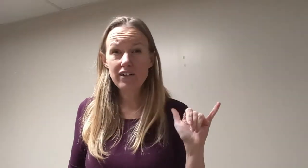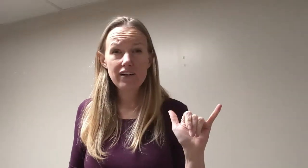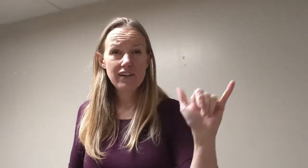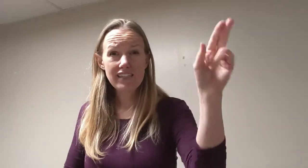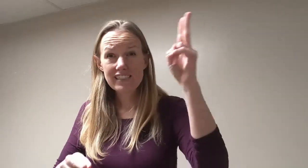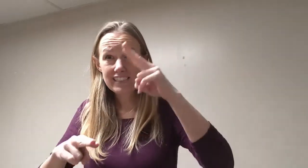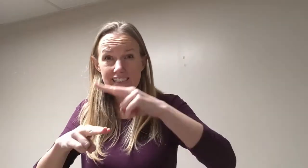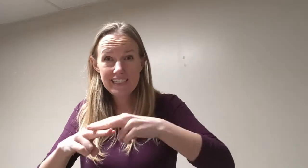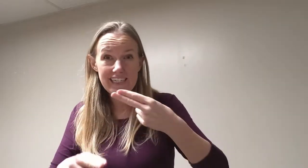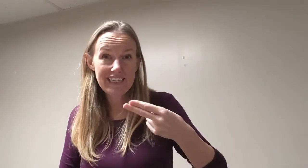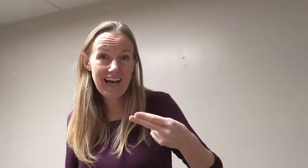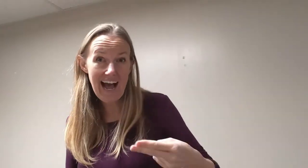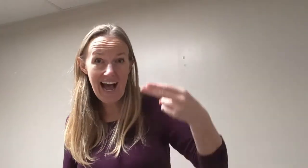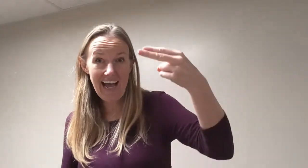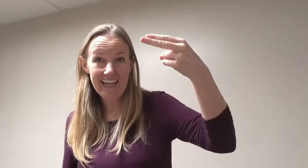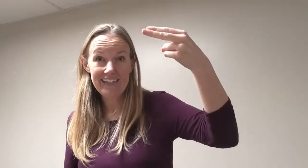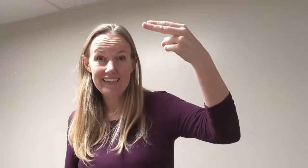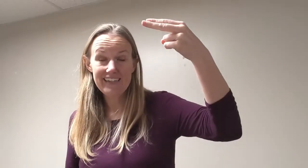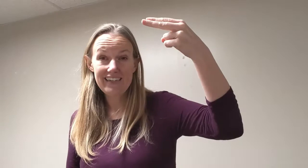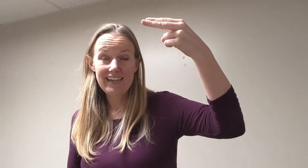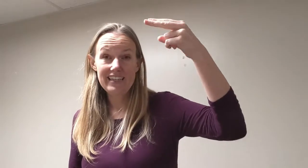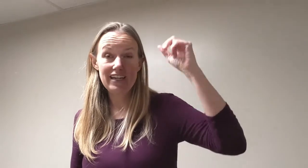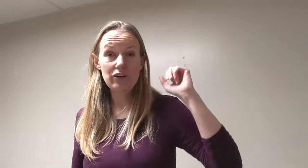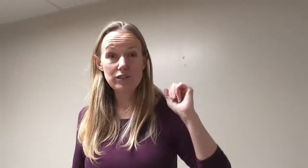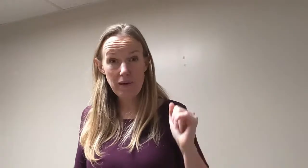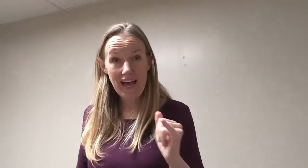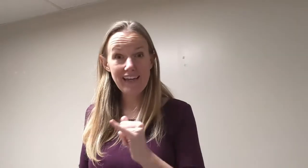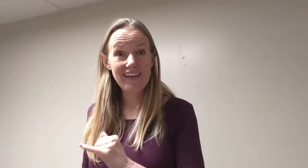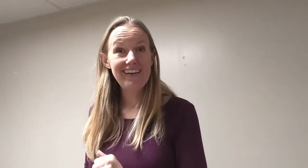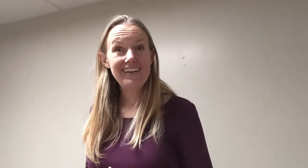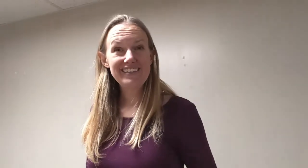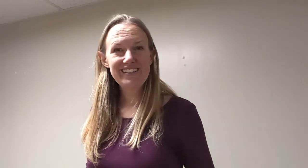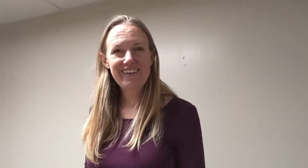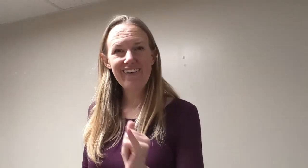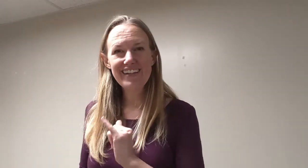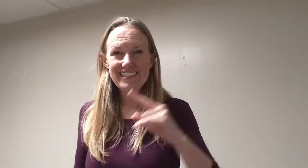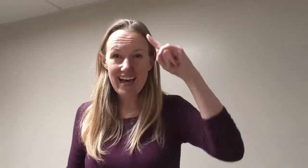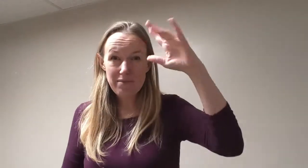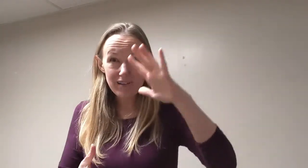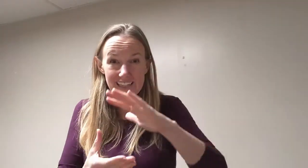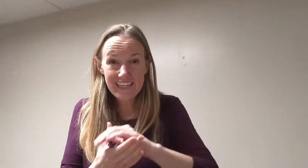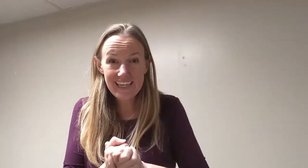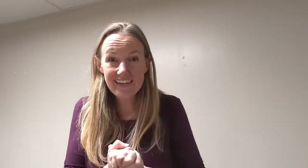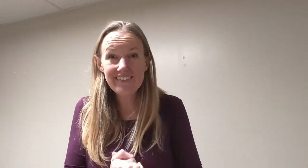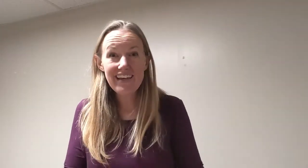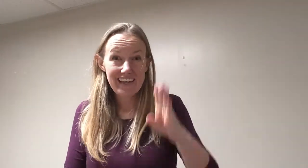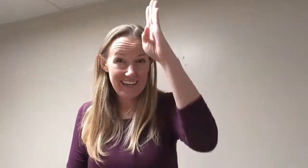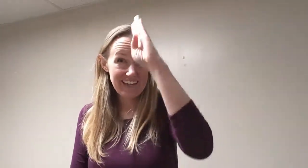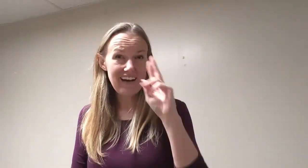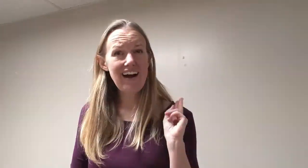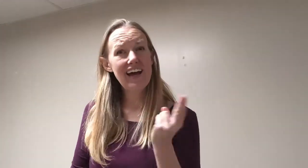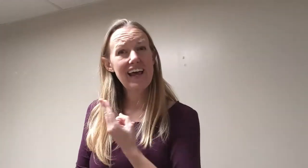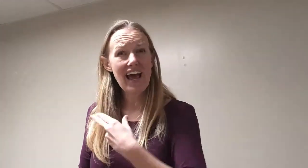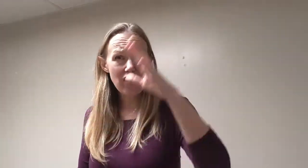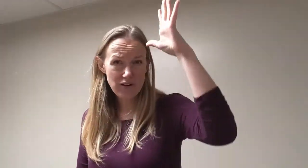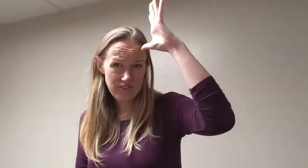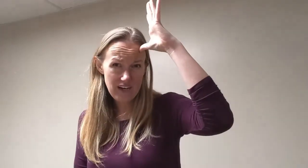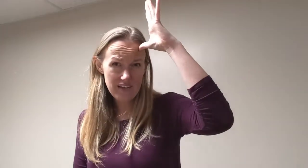forever seated high. And then it goes back to the chorus. I believe in God our